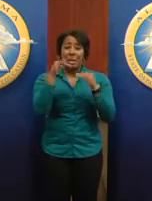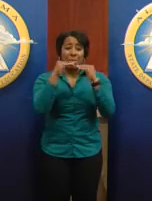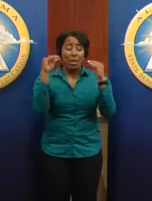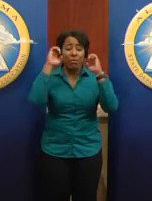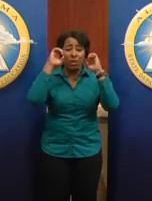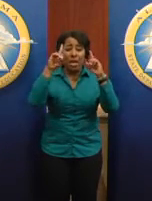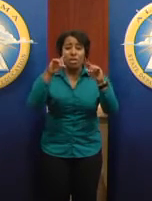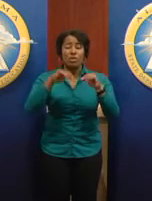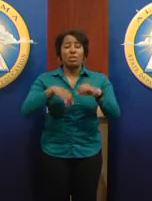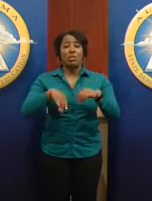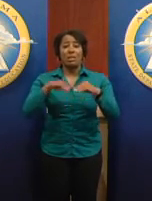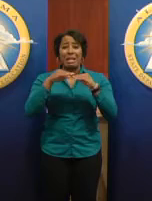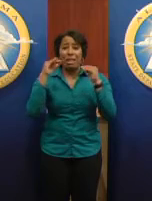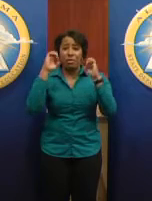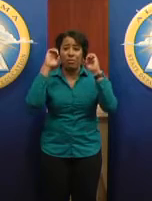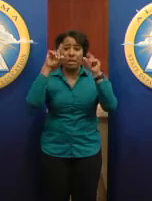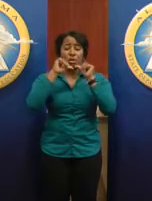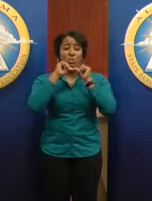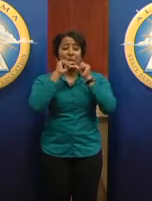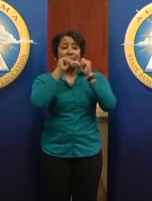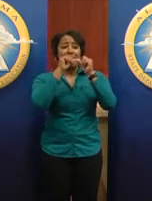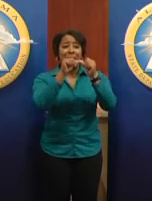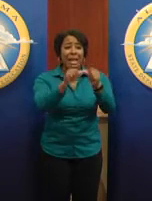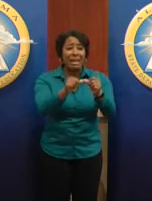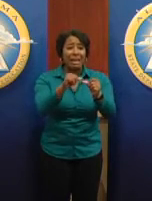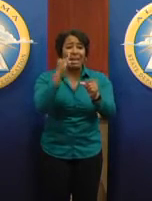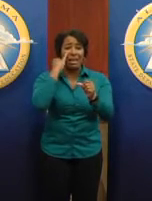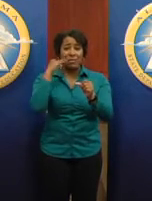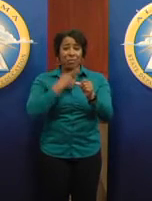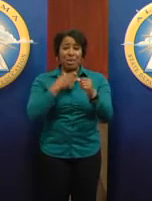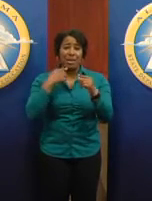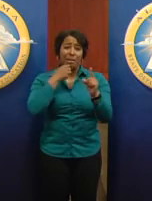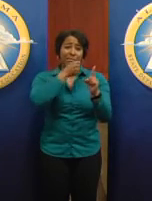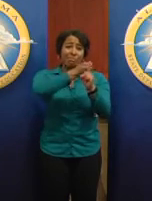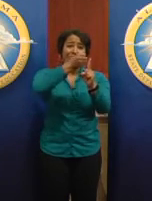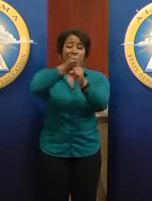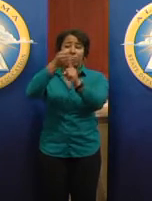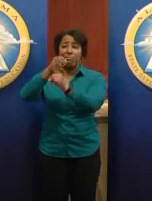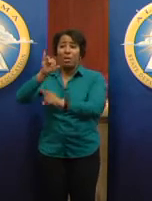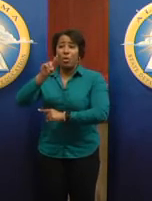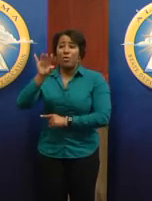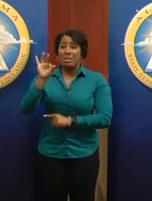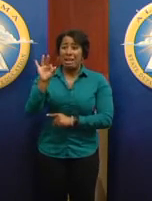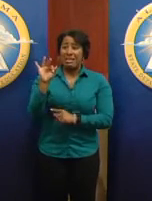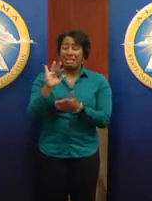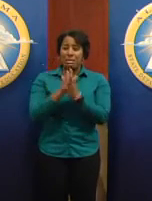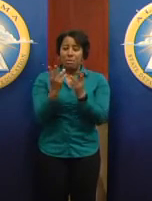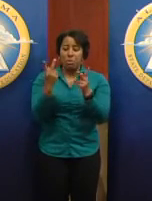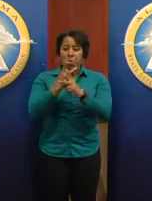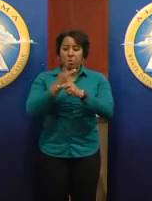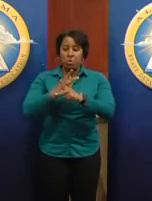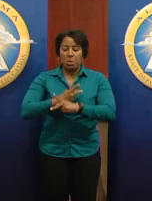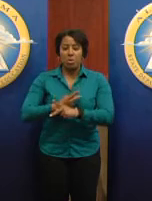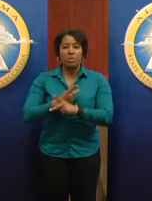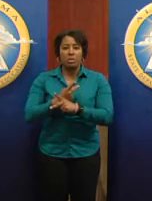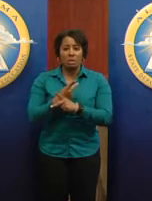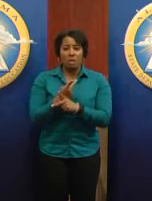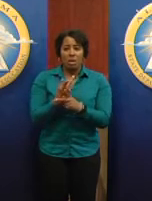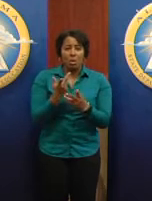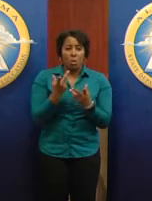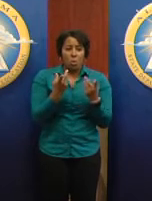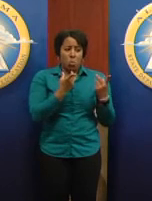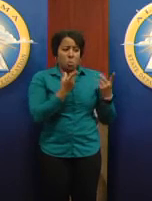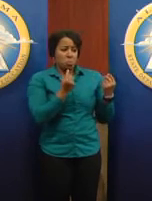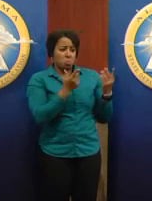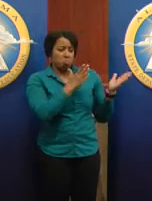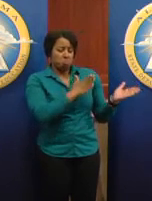it's maintained over if we see a second wave and cases start seeming to be worse in the state? And I wondered if you could also